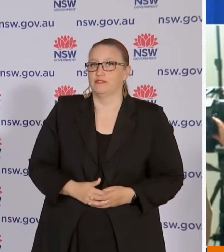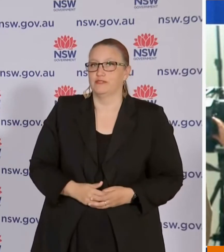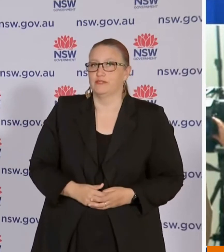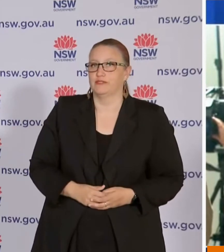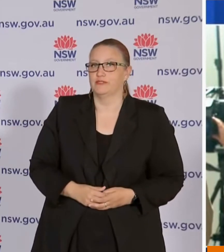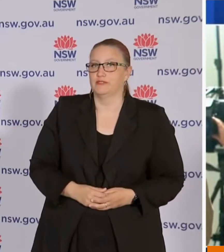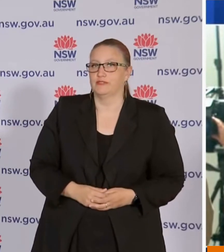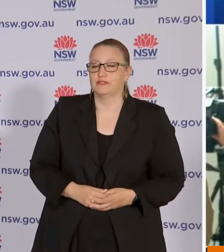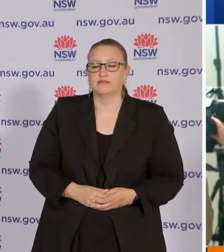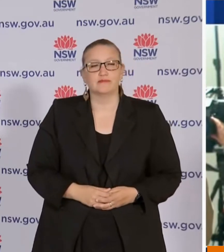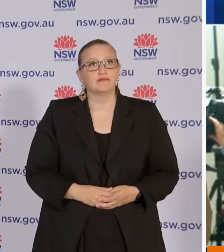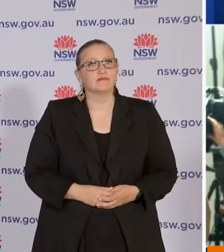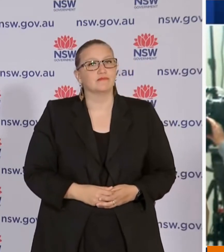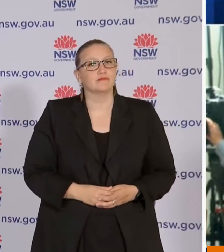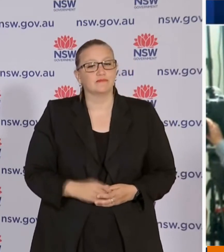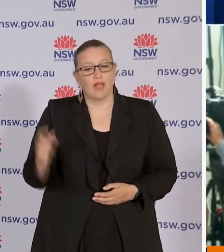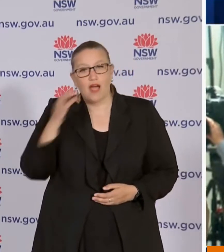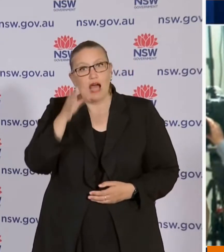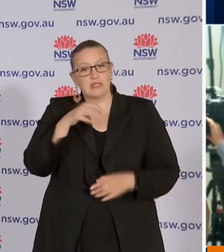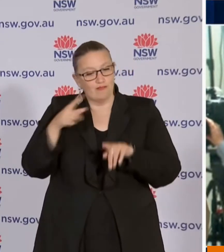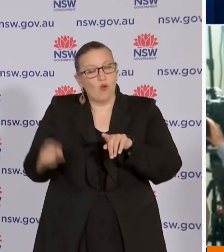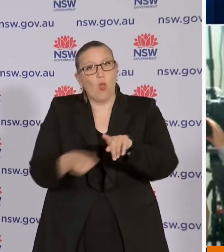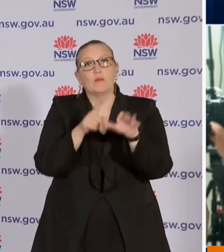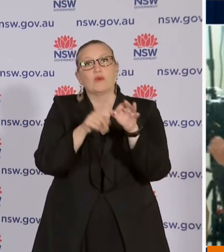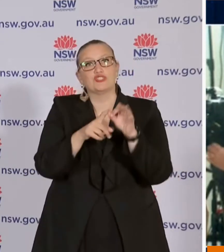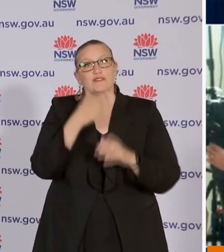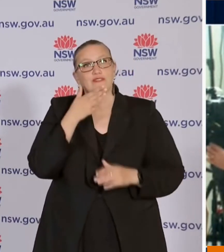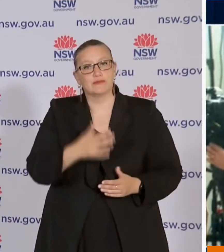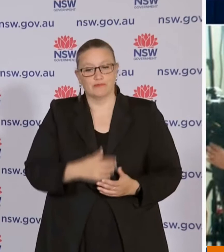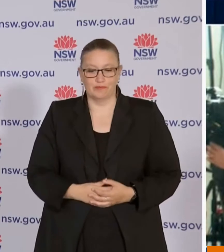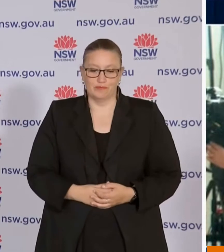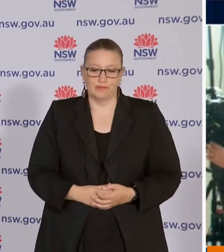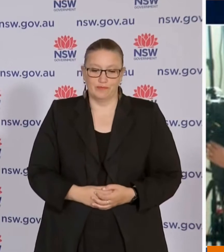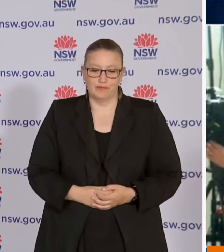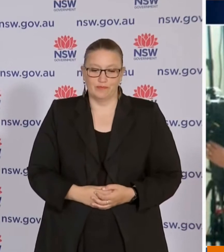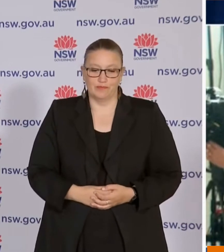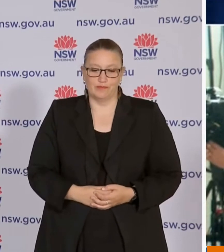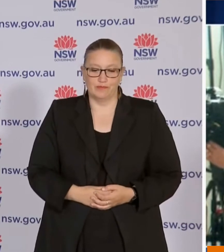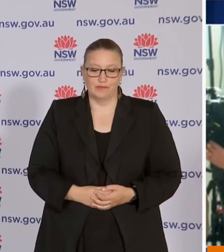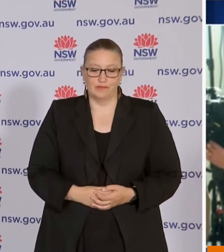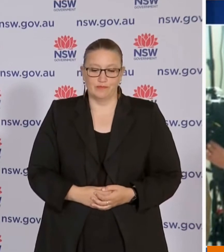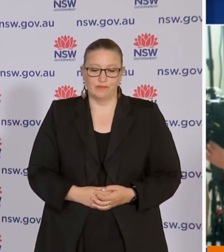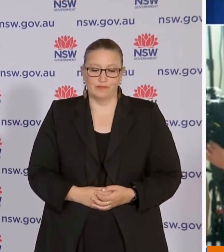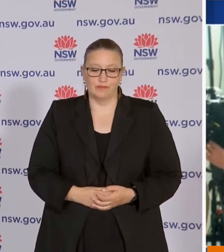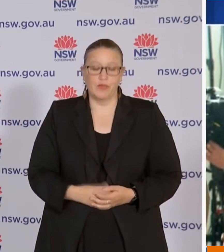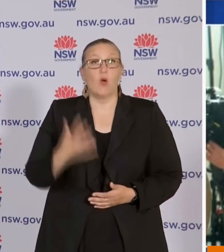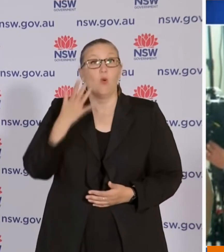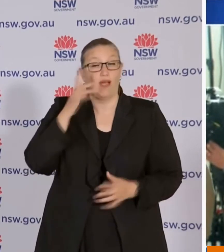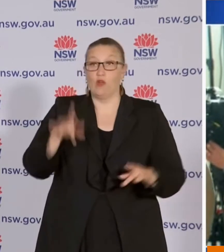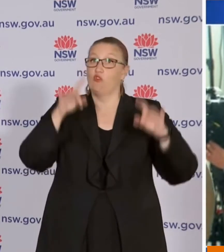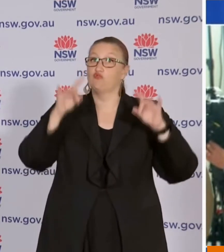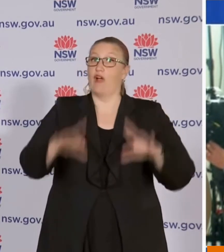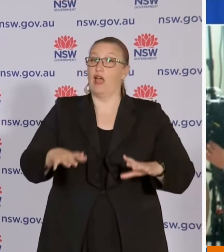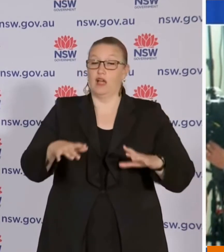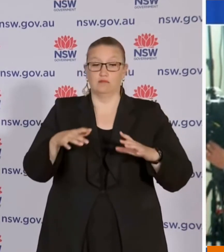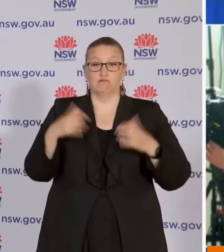Premier? At 80%, the WA Premier has been very clear that he is not going to open up internationally. So